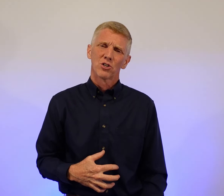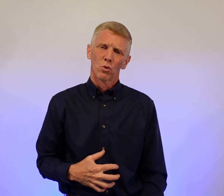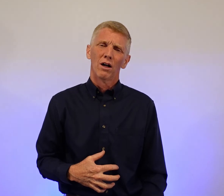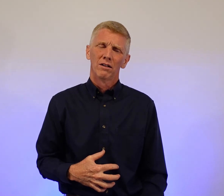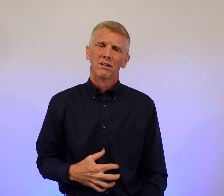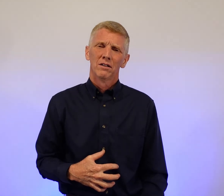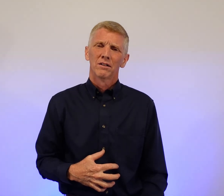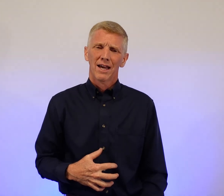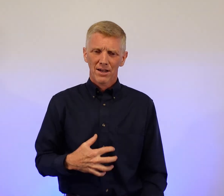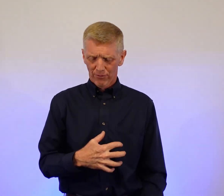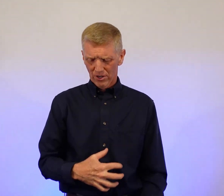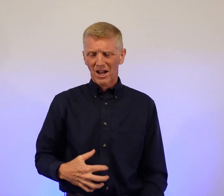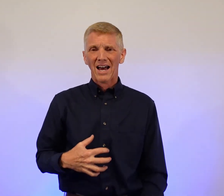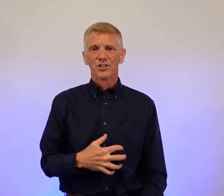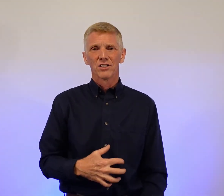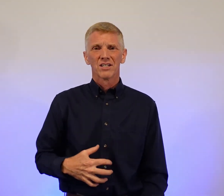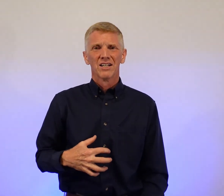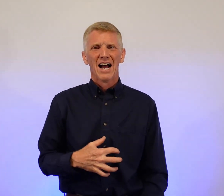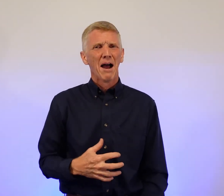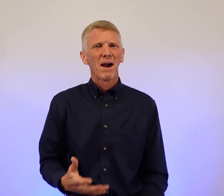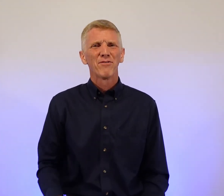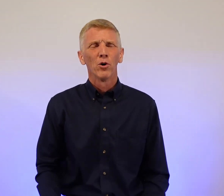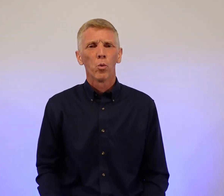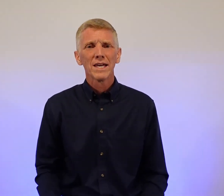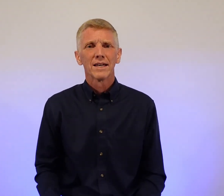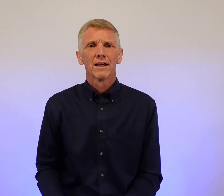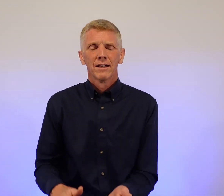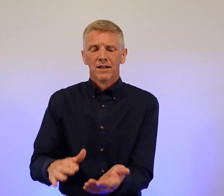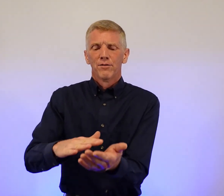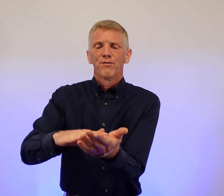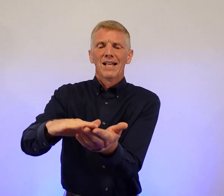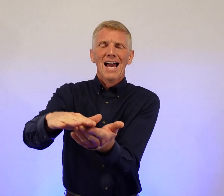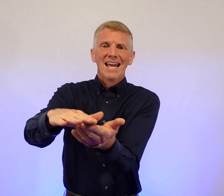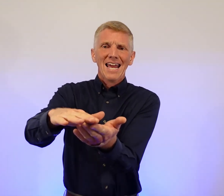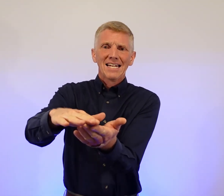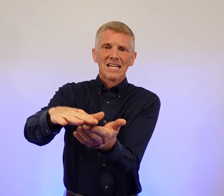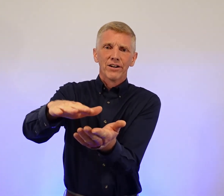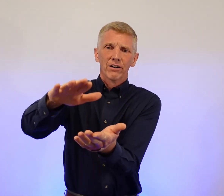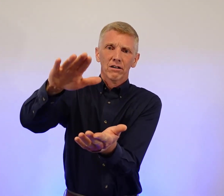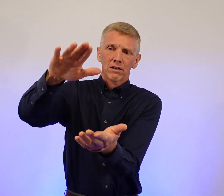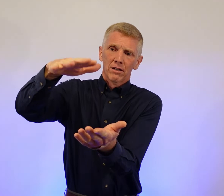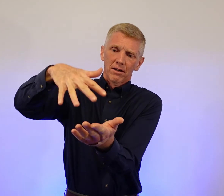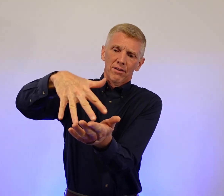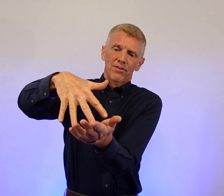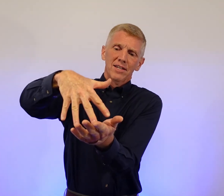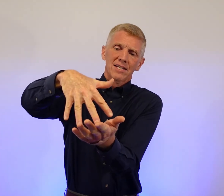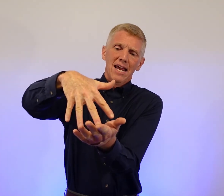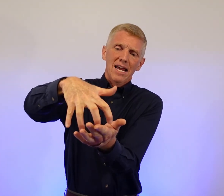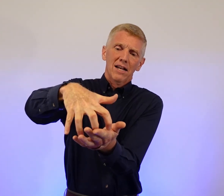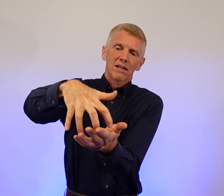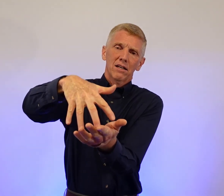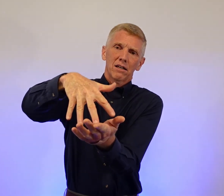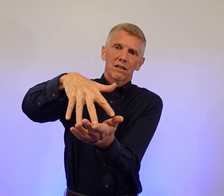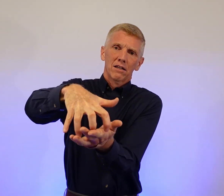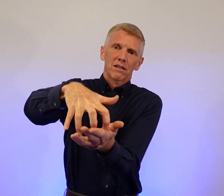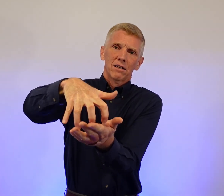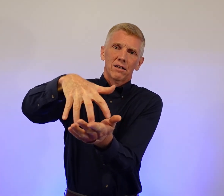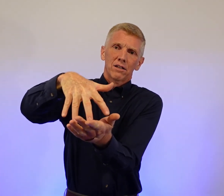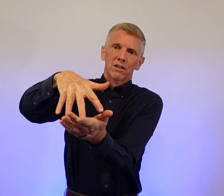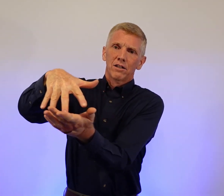well. Okay, for nauseous. I might feel weak. Flat hand here. This hand, do